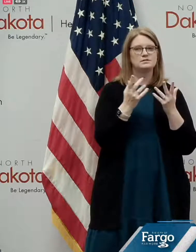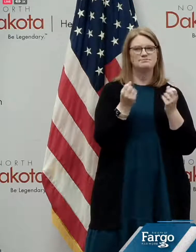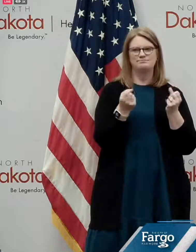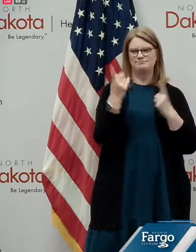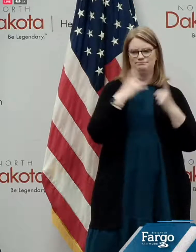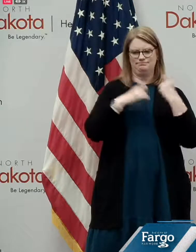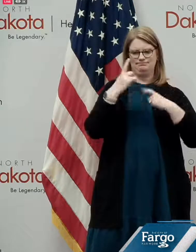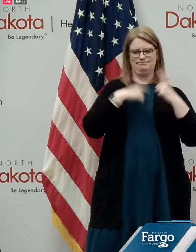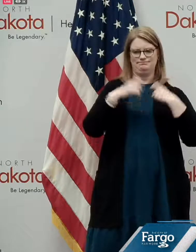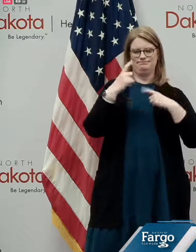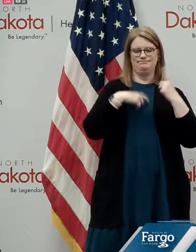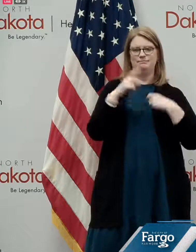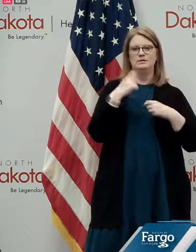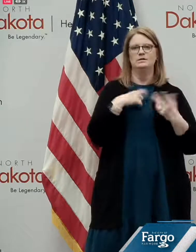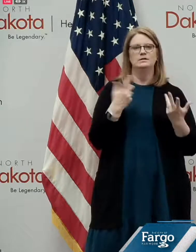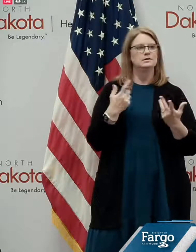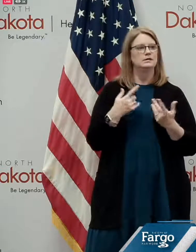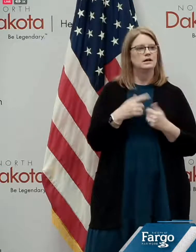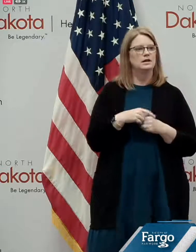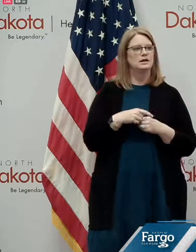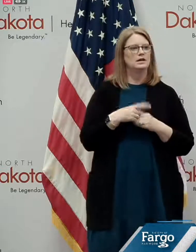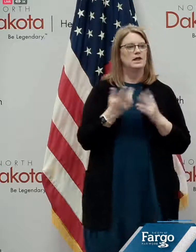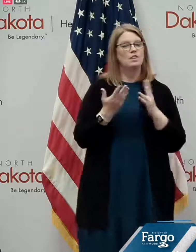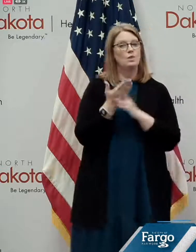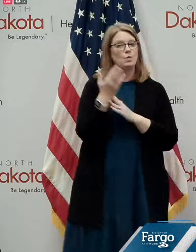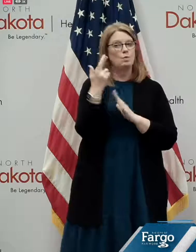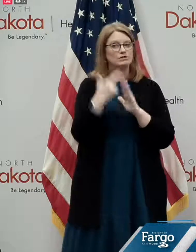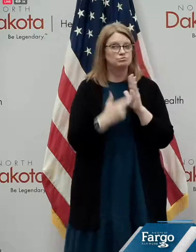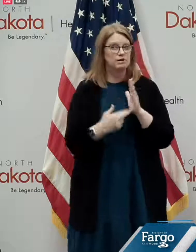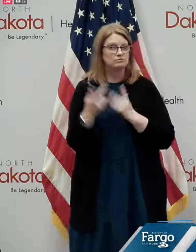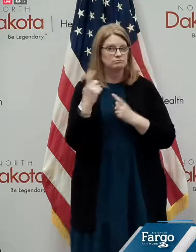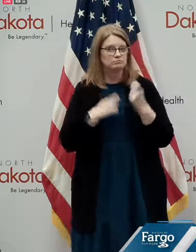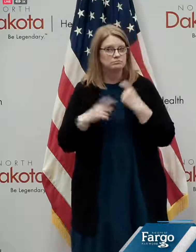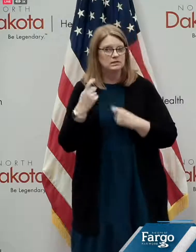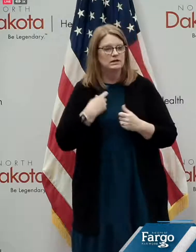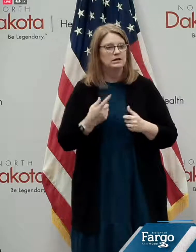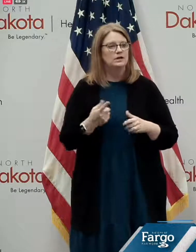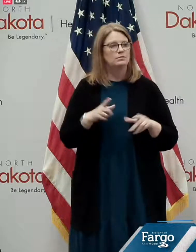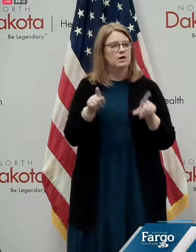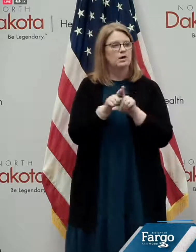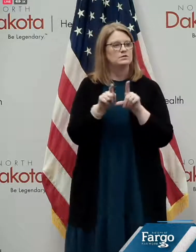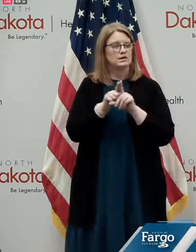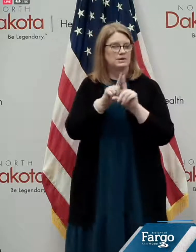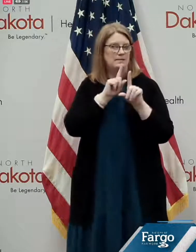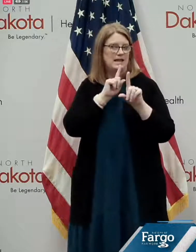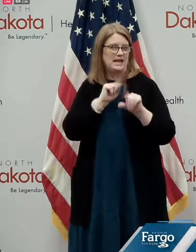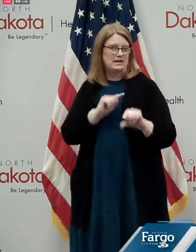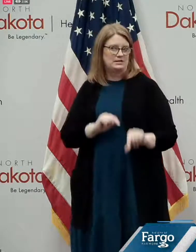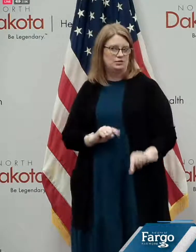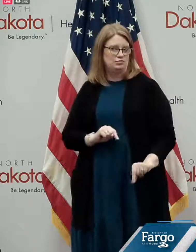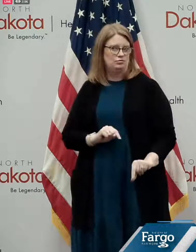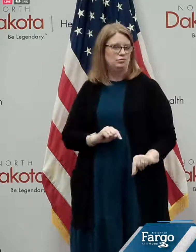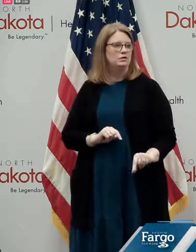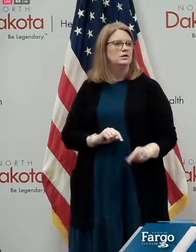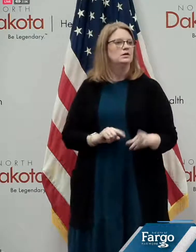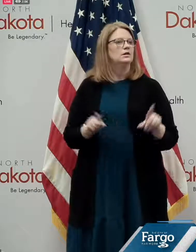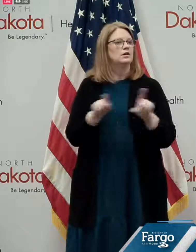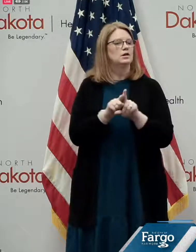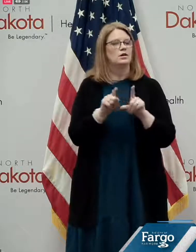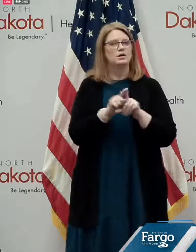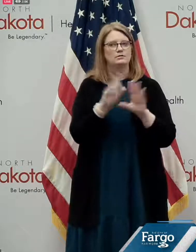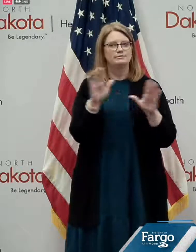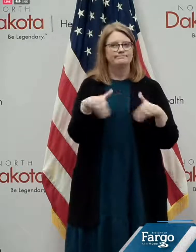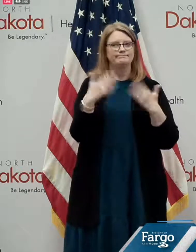questions today. We'll be receiving questions through registration that we'll be working to answer at that time, and those questions will also inform